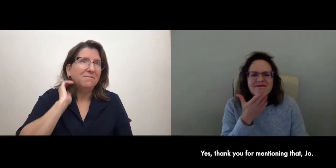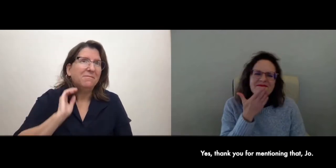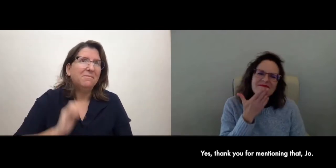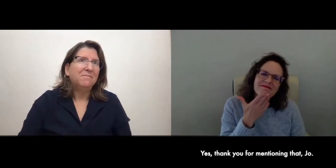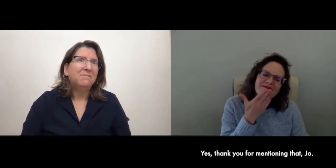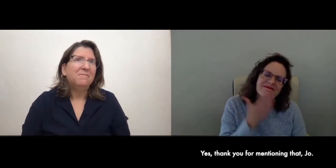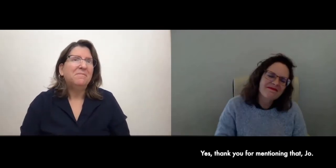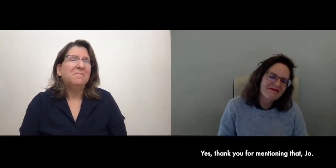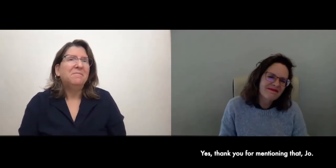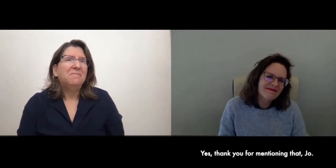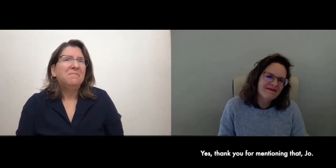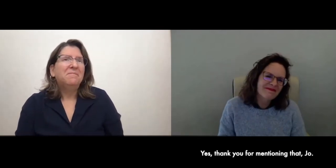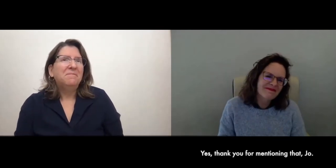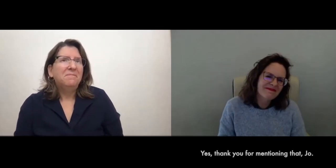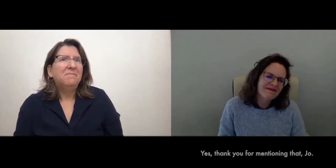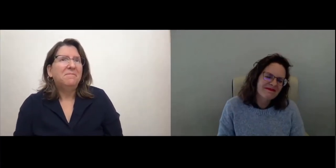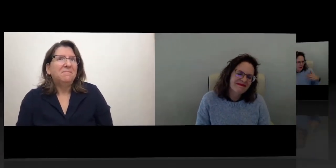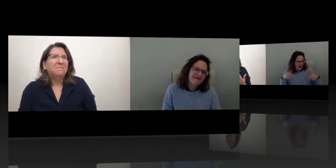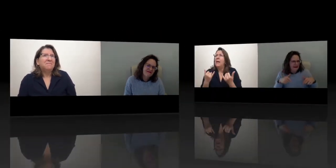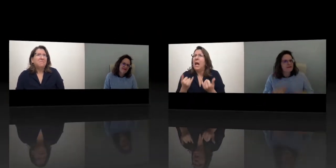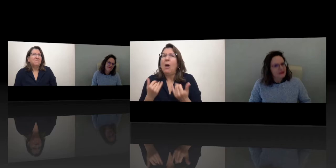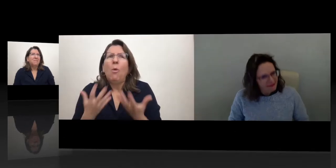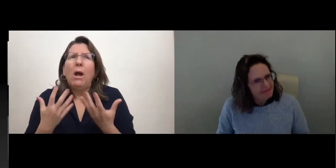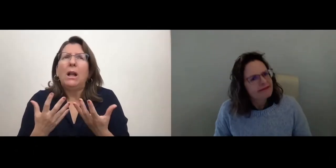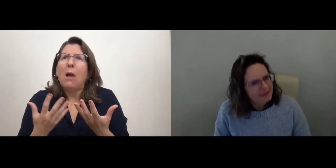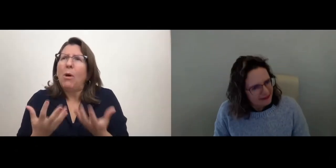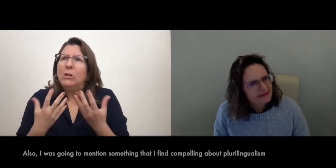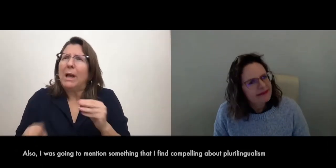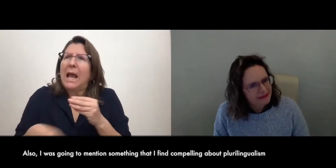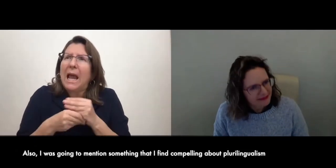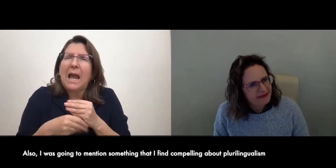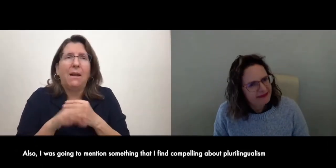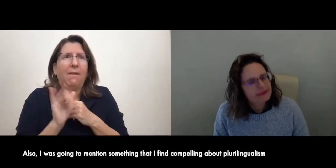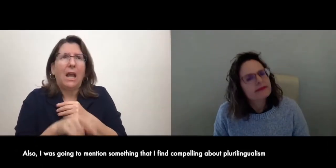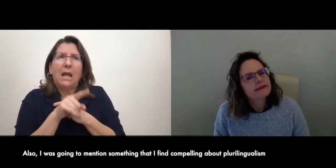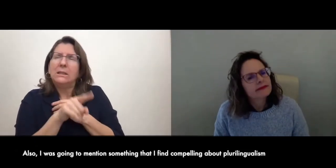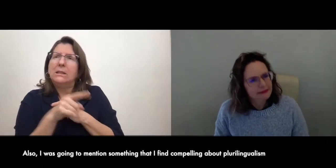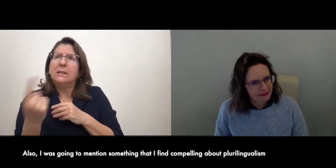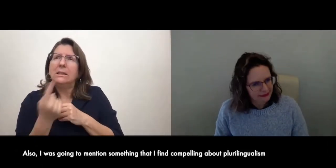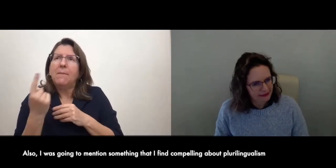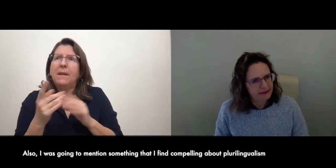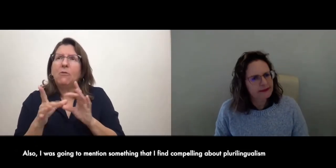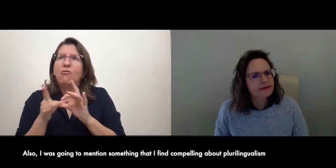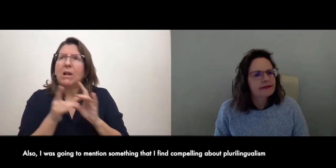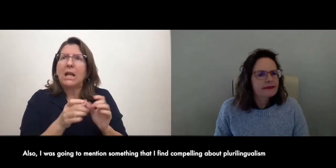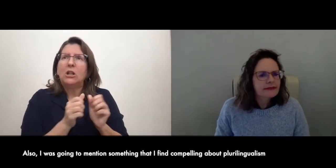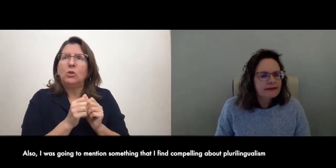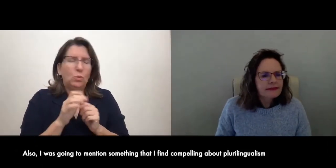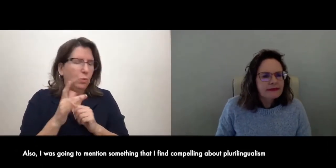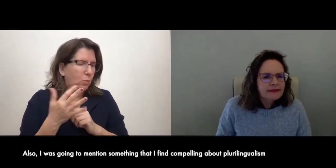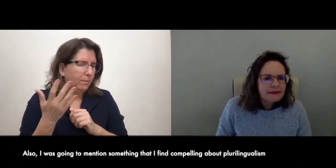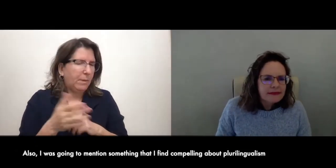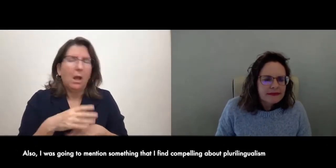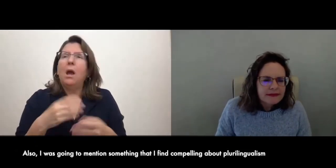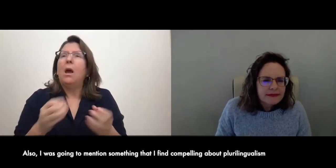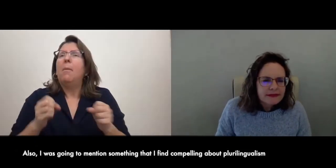Thank you for mentioning that, Jo. Yes. Also, I was going to mention something that I find compelling about